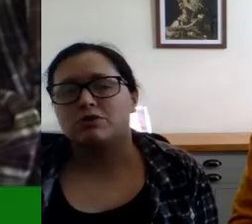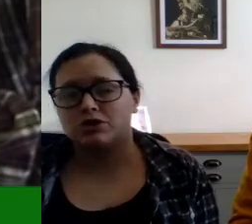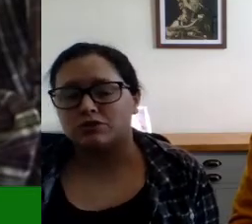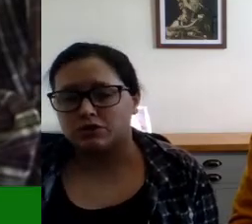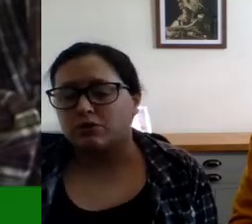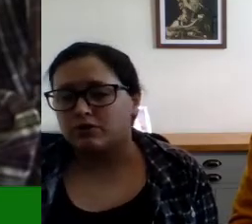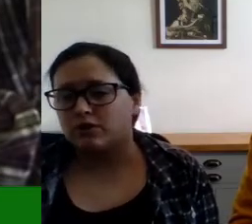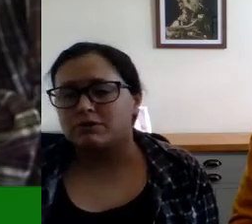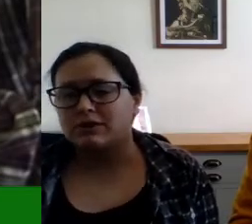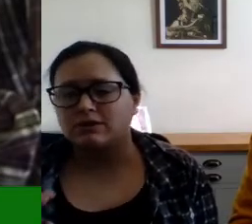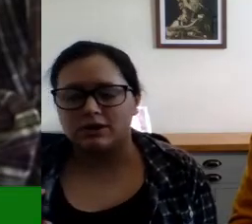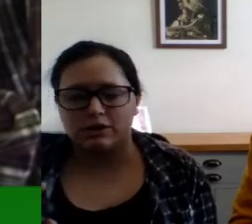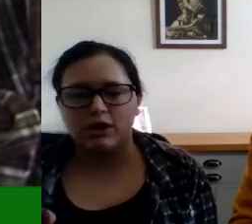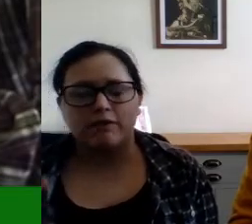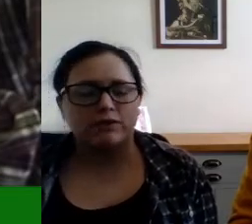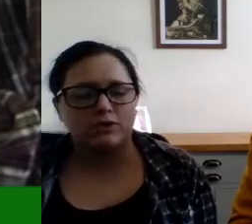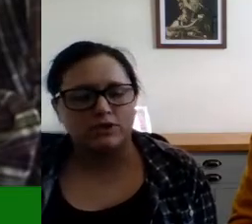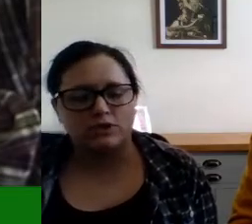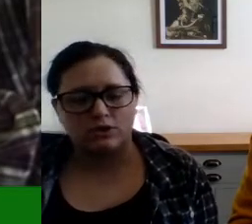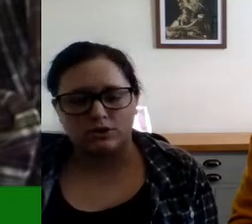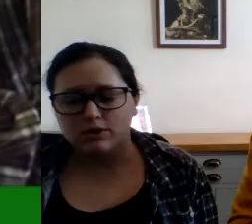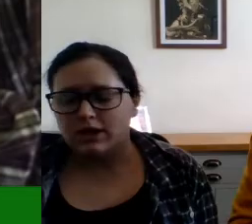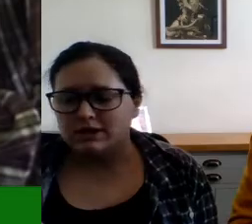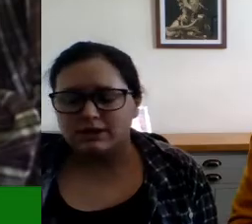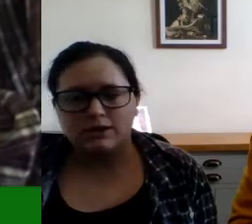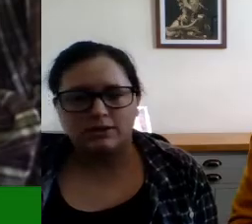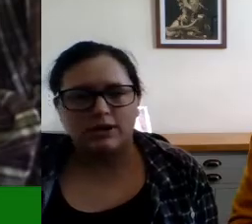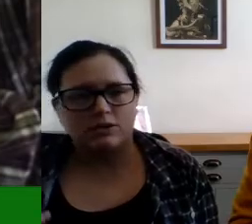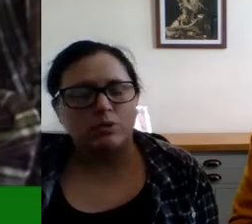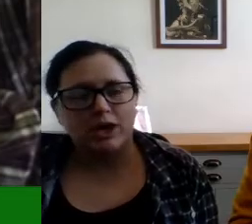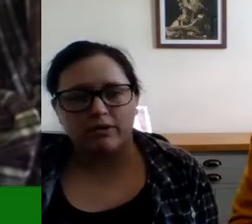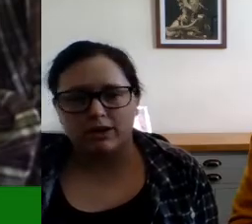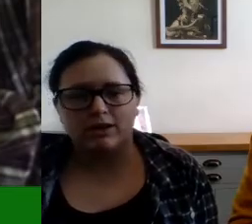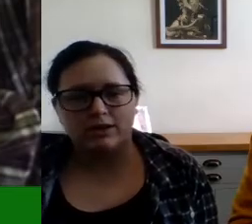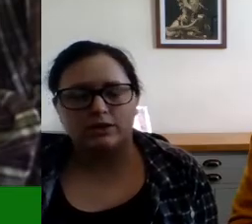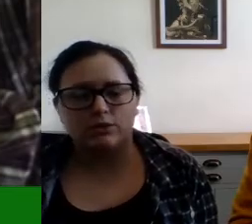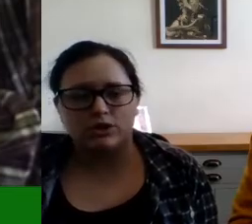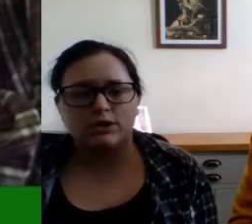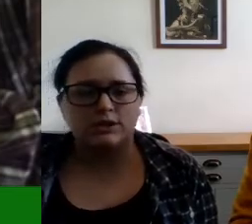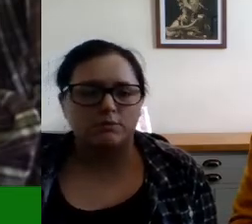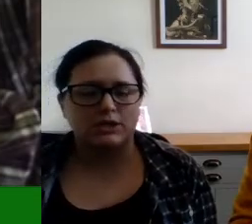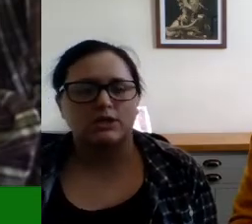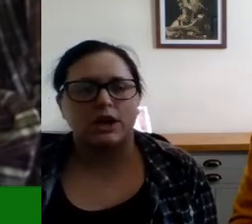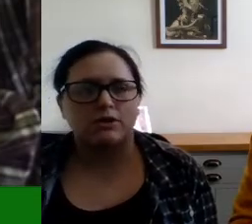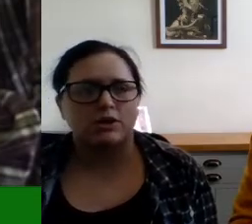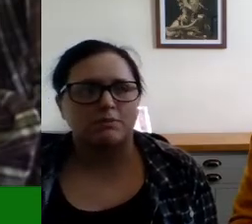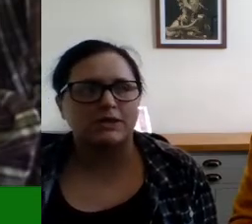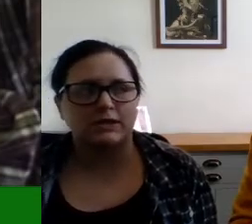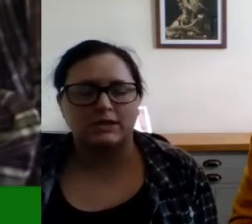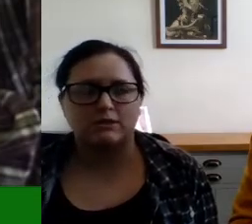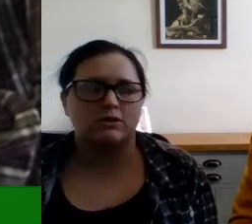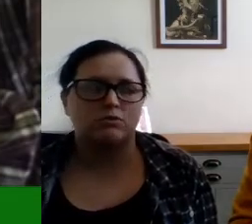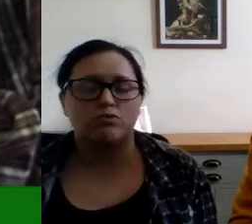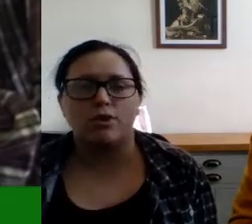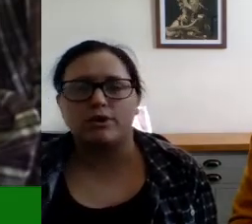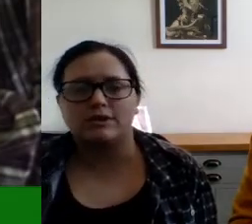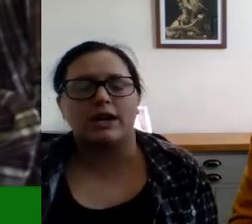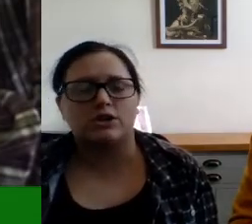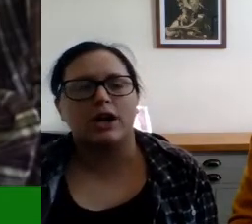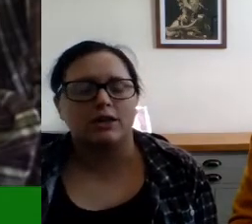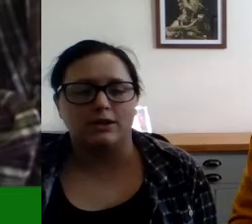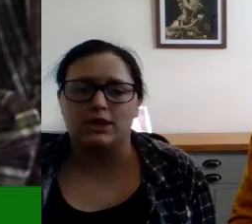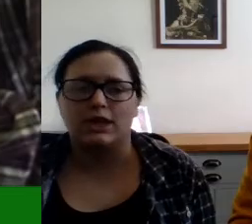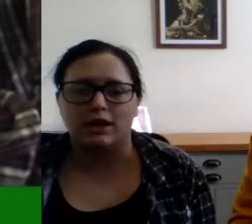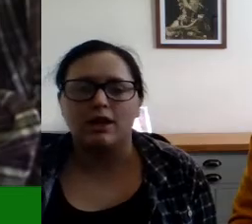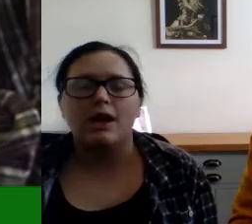him traditional songs from St Kilda. Now, for those of you who do not know, St Kilda is way out in the Atlantic Ocean. It's British territory. It's basically this rock